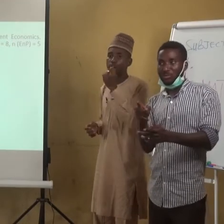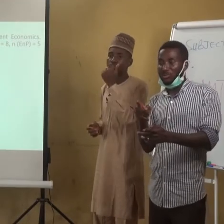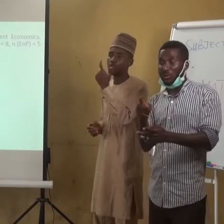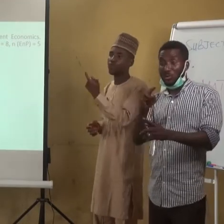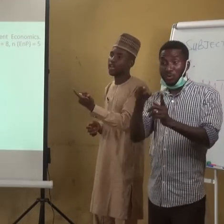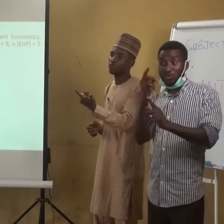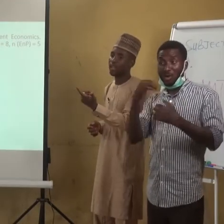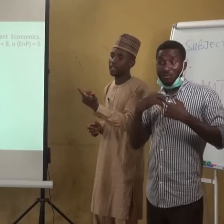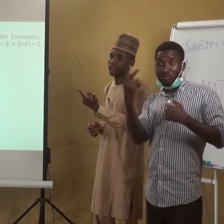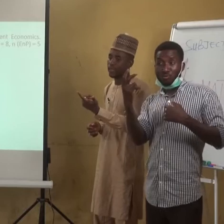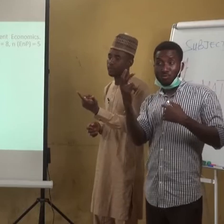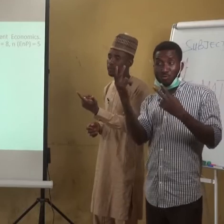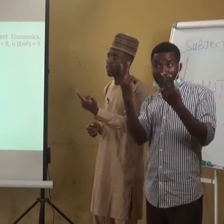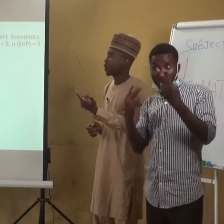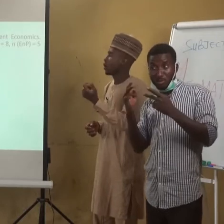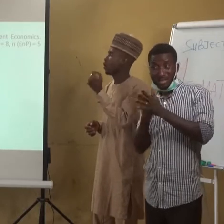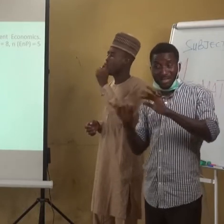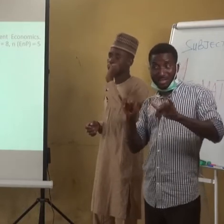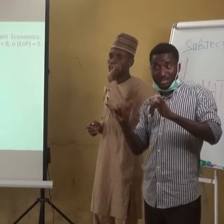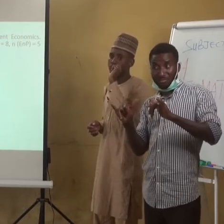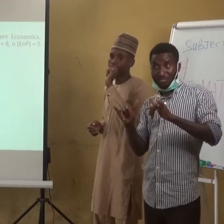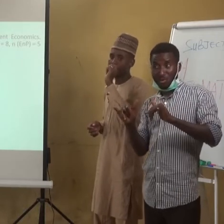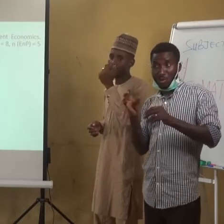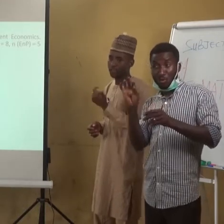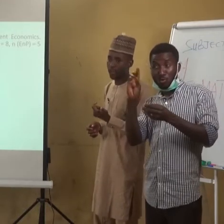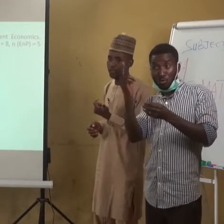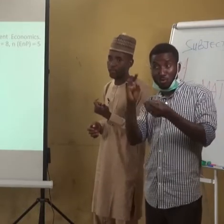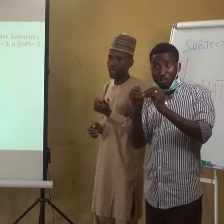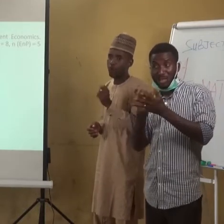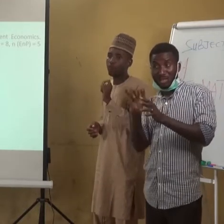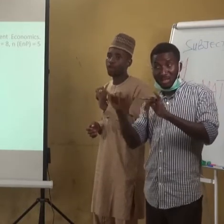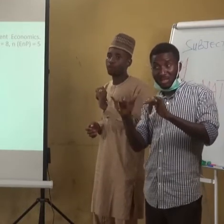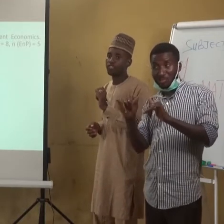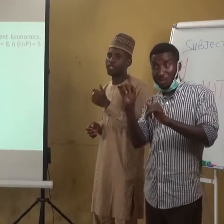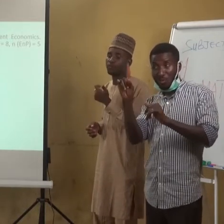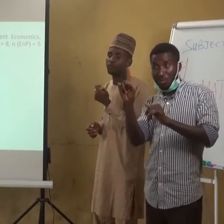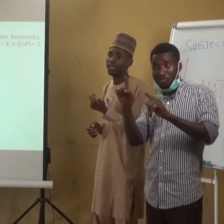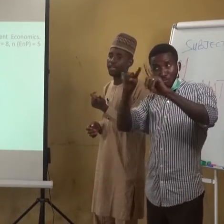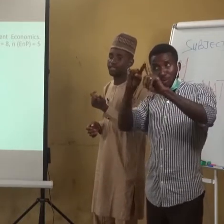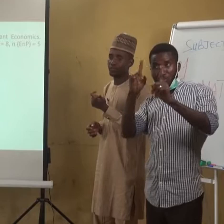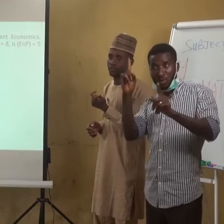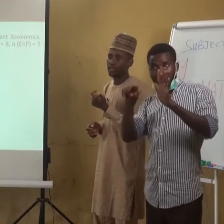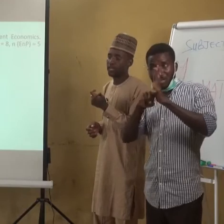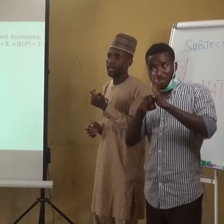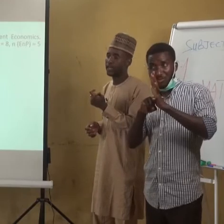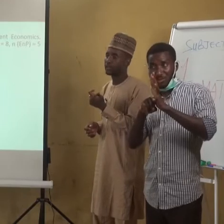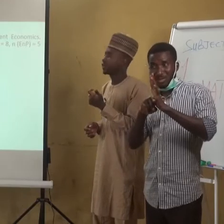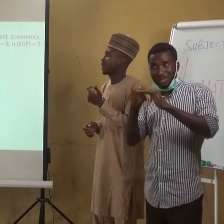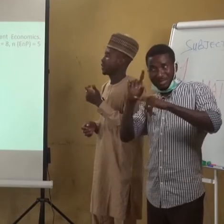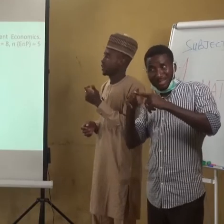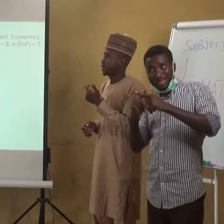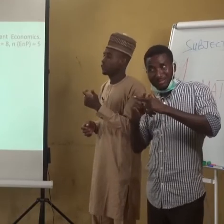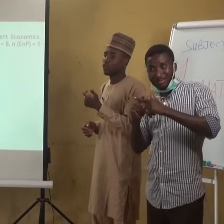When you have 2 variables that are the same, or 2 numbers that are the same, one positive, one negative,